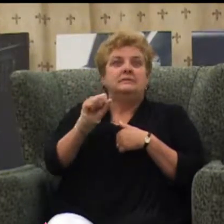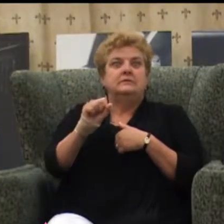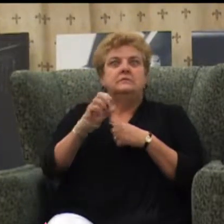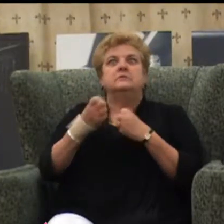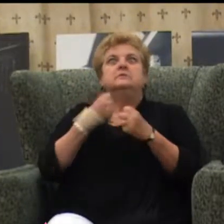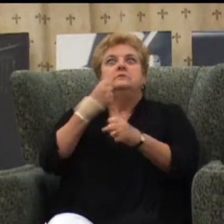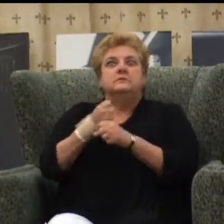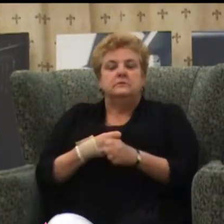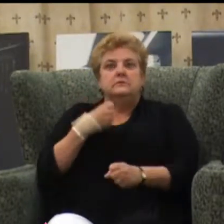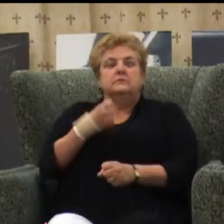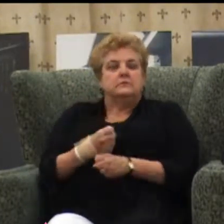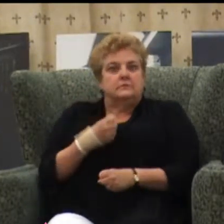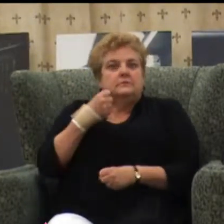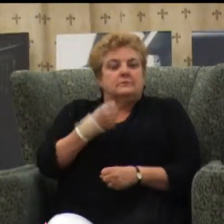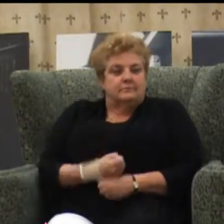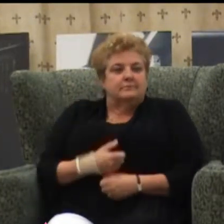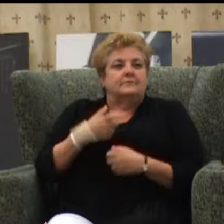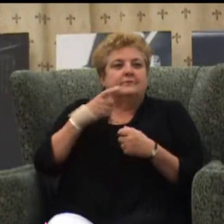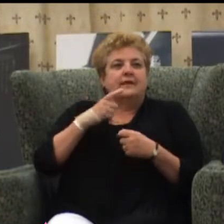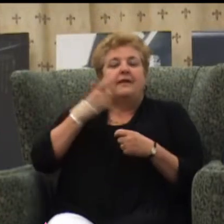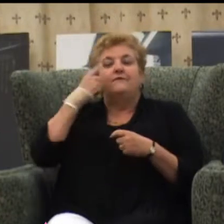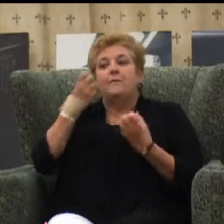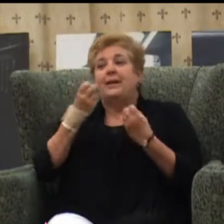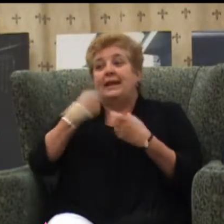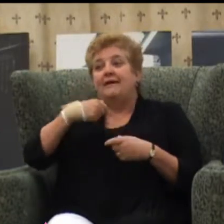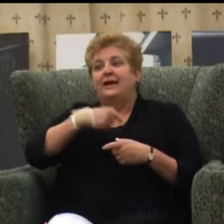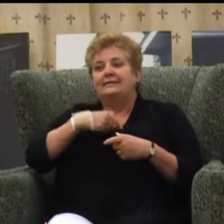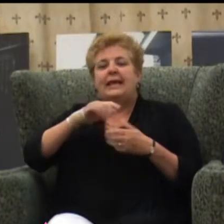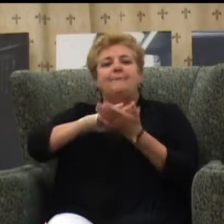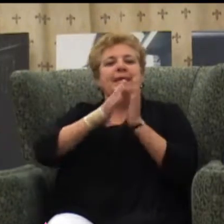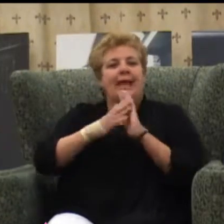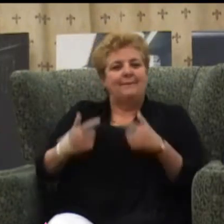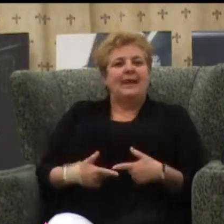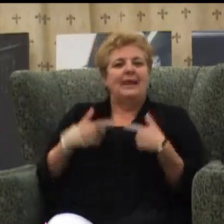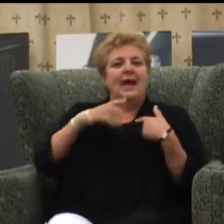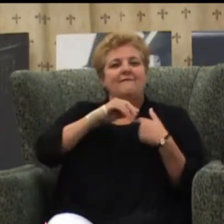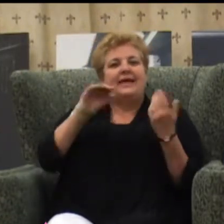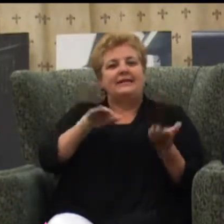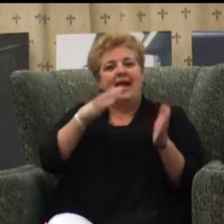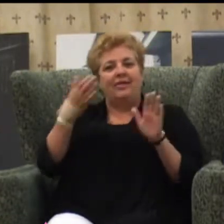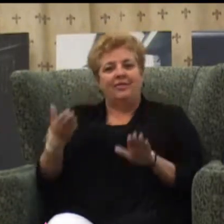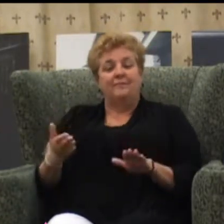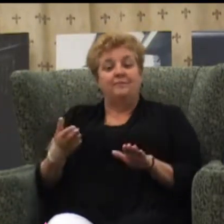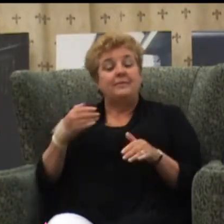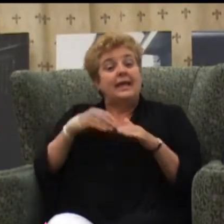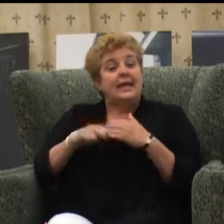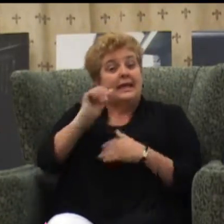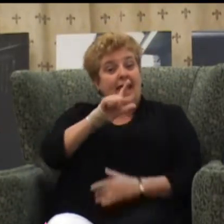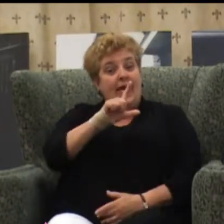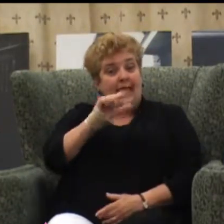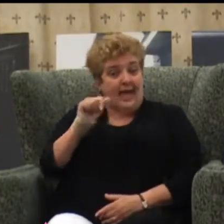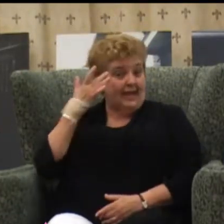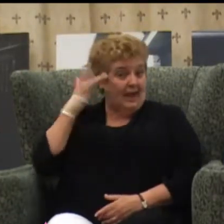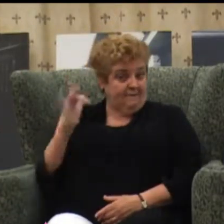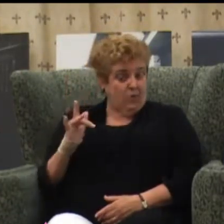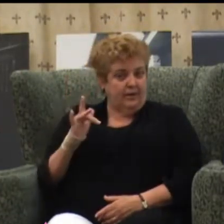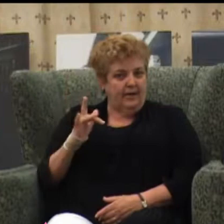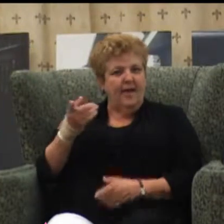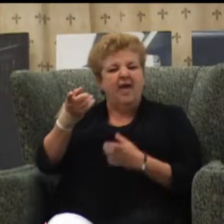death. Where I live in Southern California, Los Angeles, they give chips for, 30, 60, 90 days. I think they do